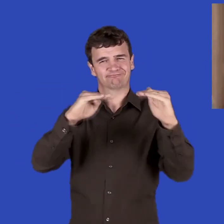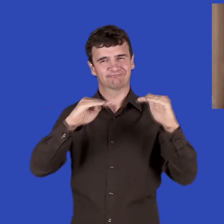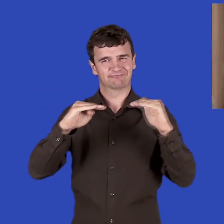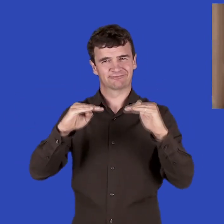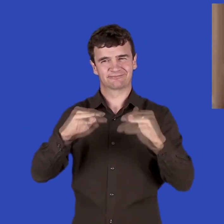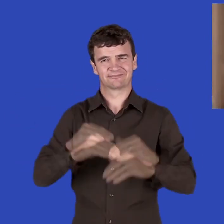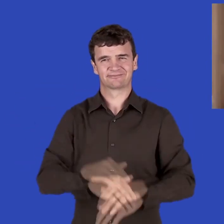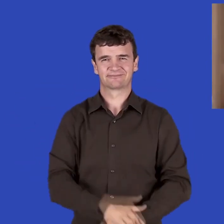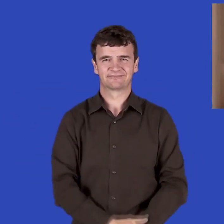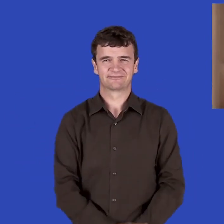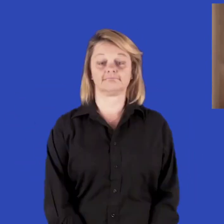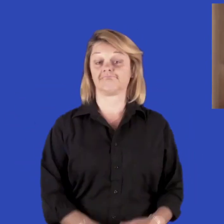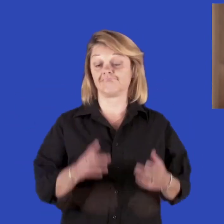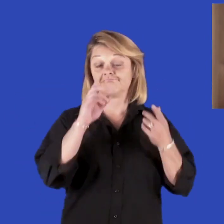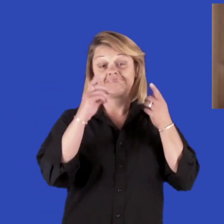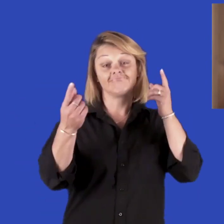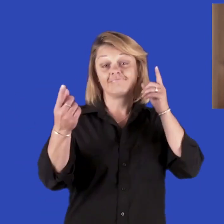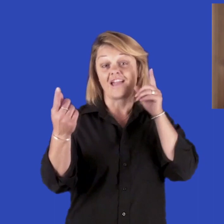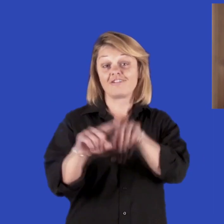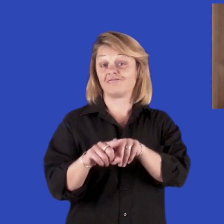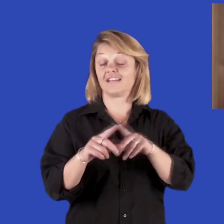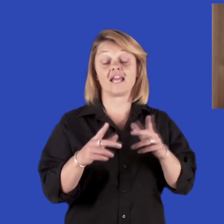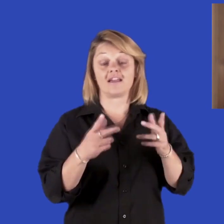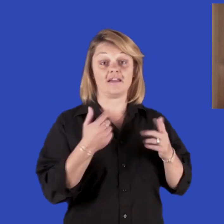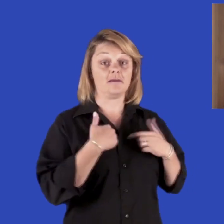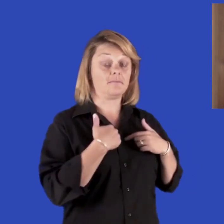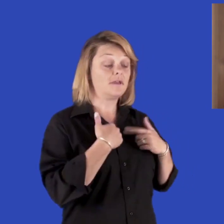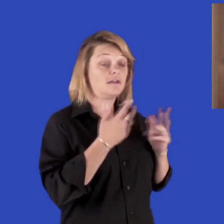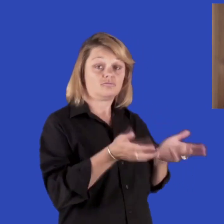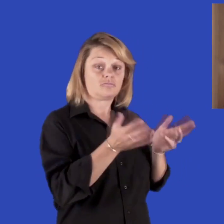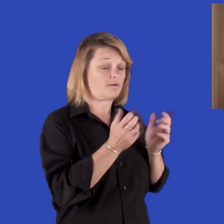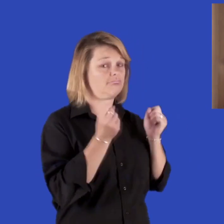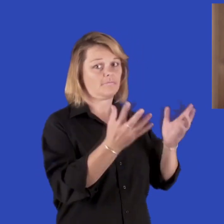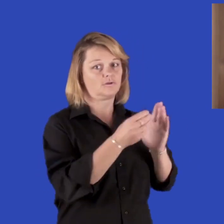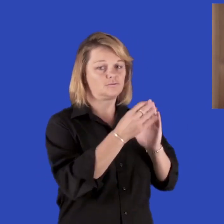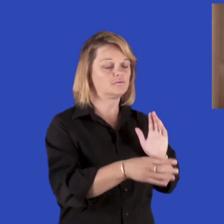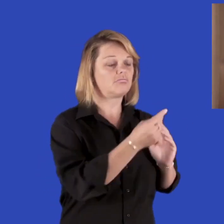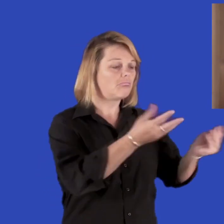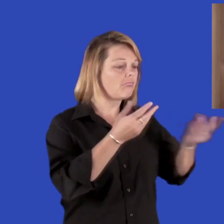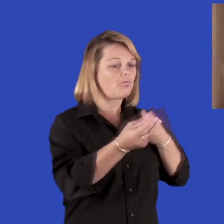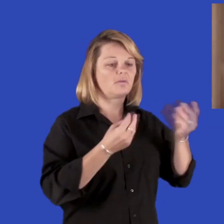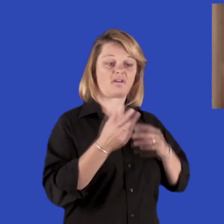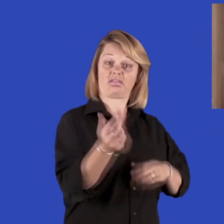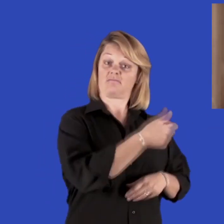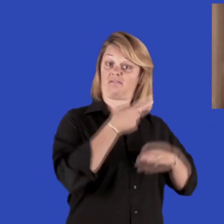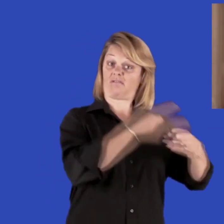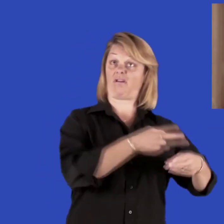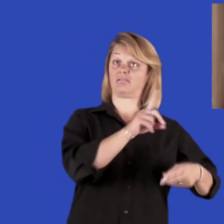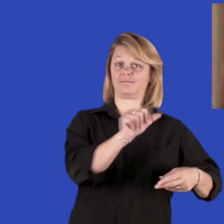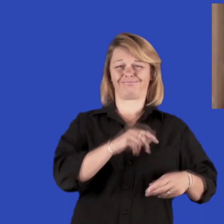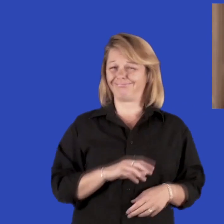point, I suggest, where we start to apply the word handicap in that same positive meaning. We have to look at it from its